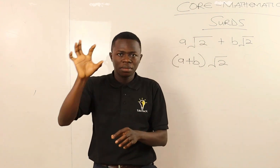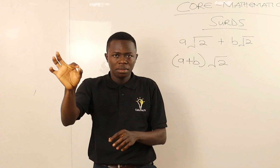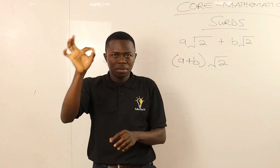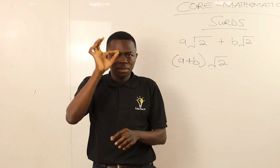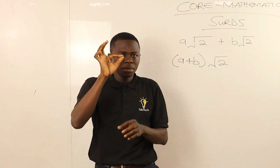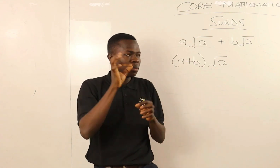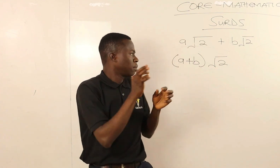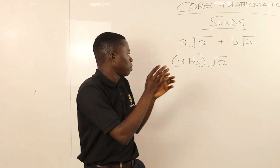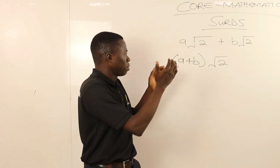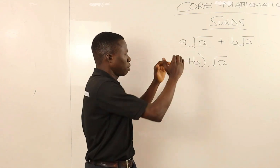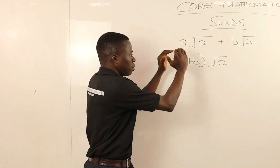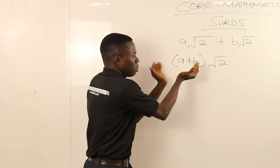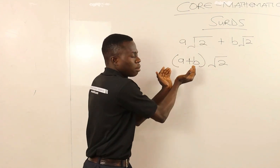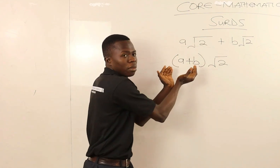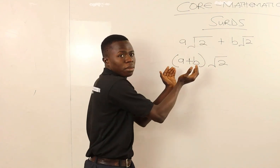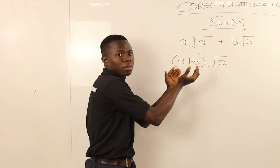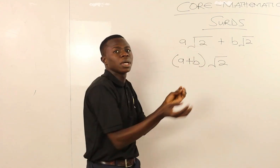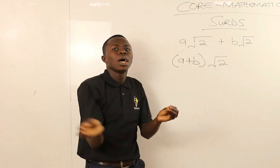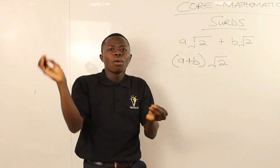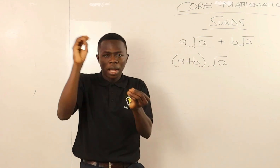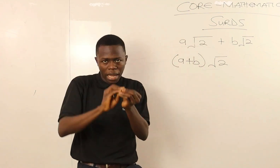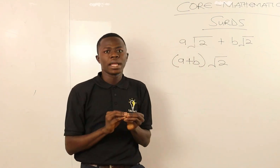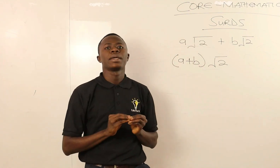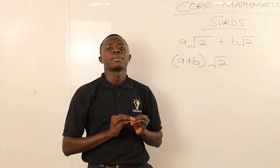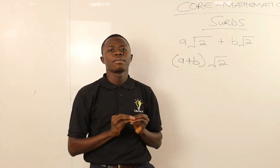Then we said that after that, we just